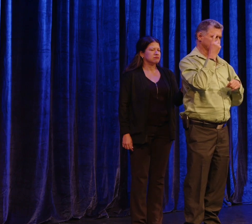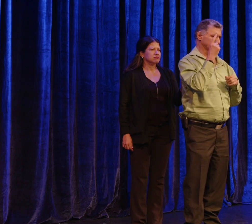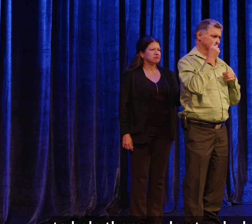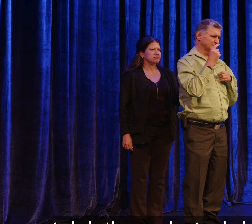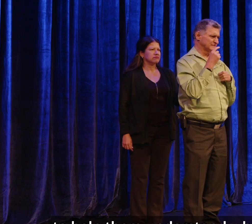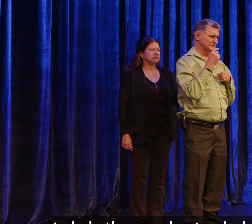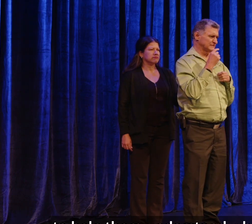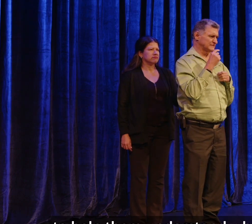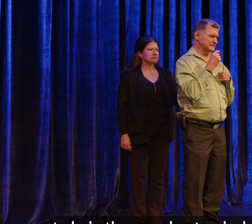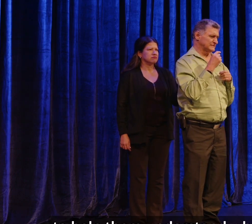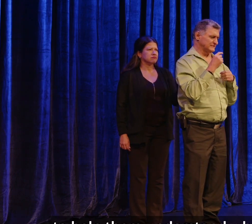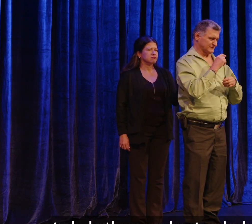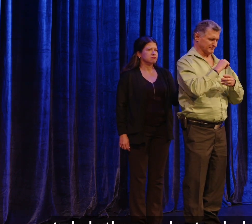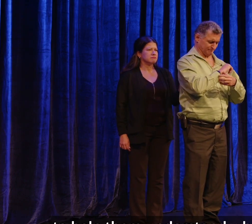to help them understand